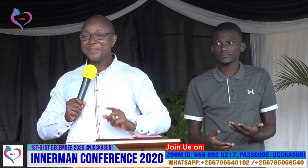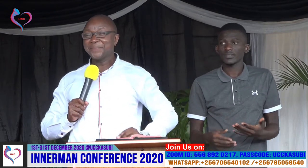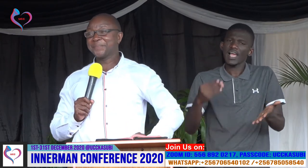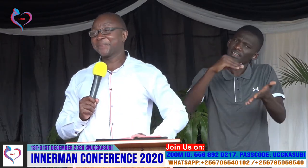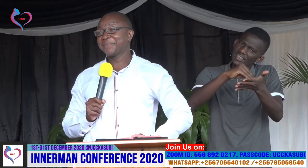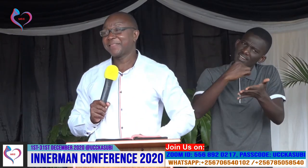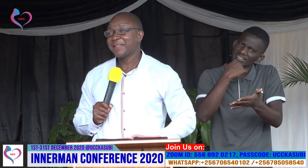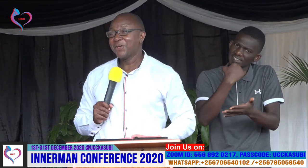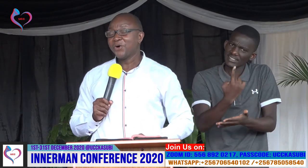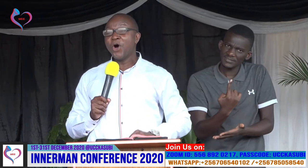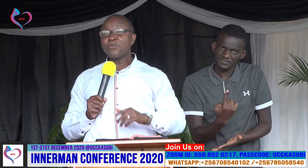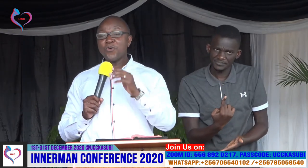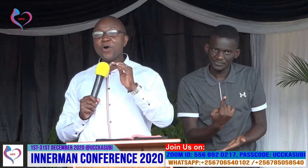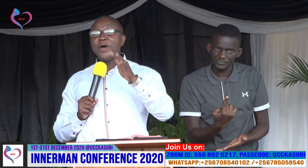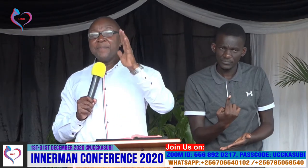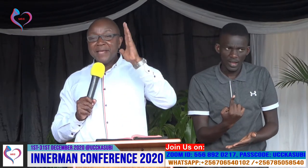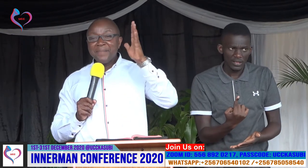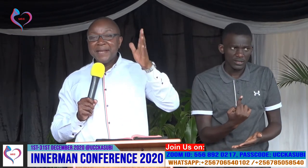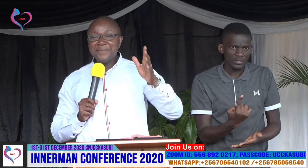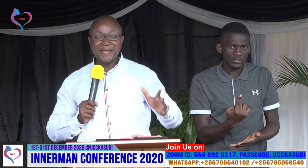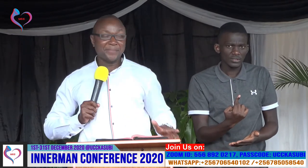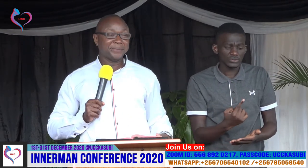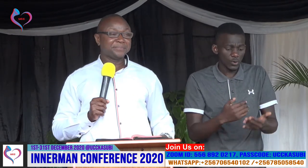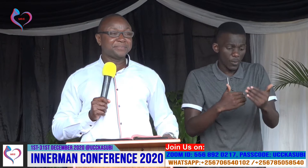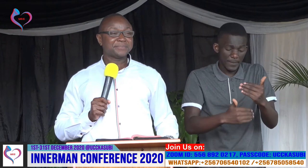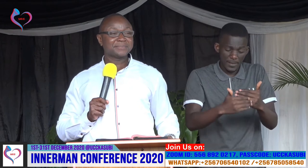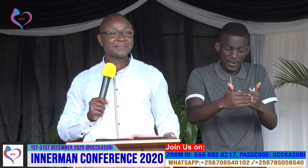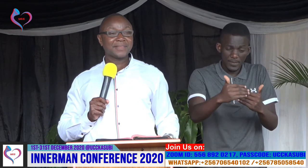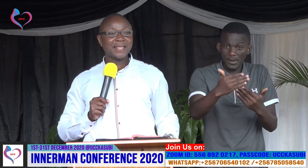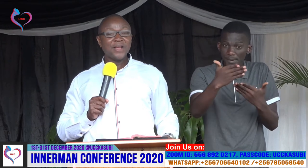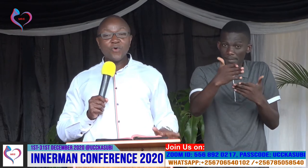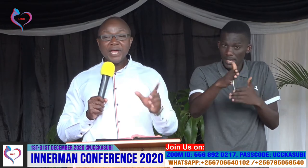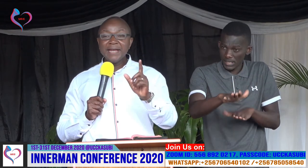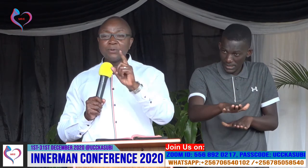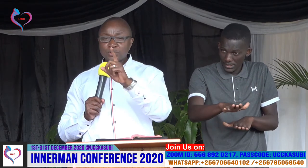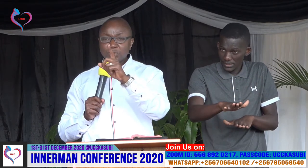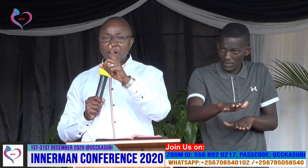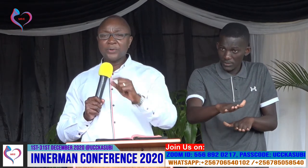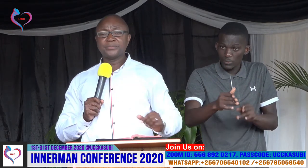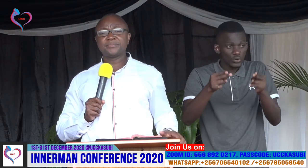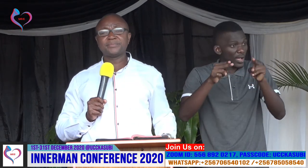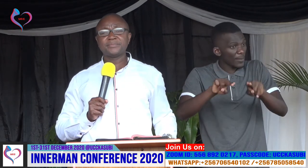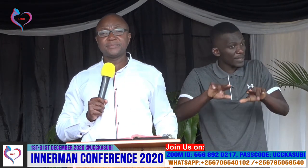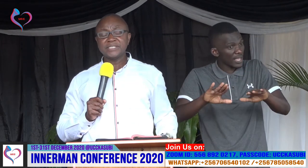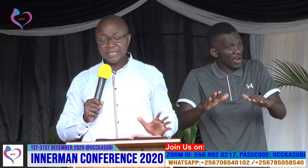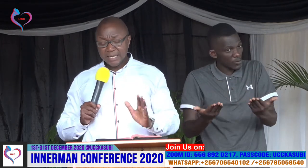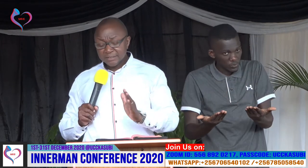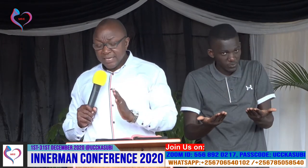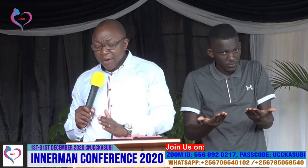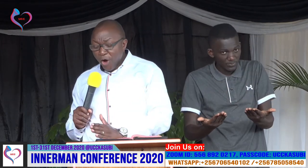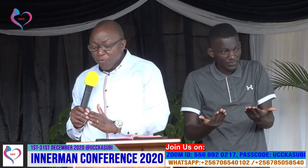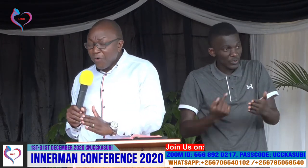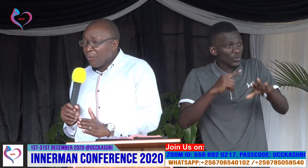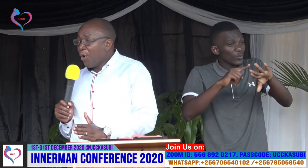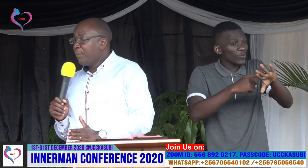Can't them. Let me revisit it. The eternal death. It's going to